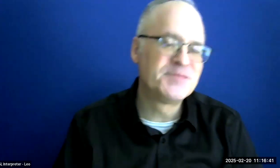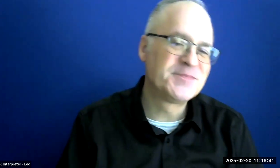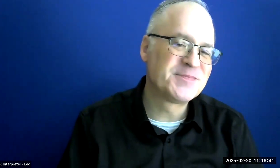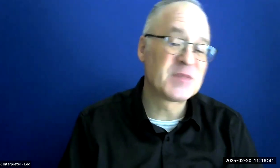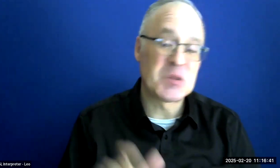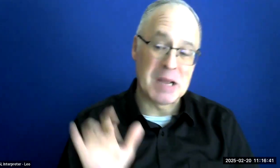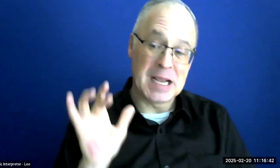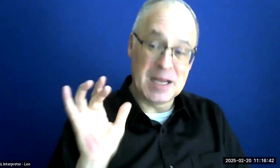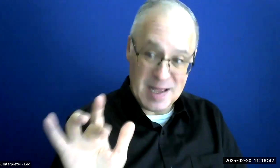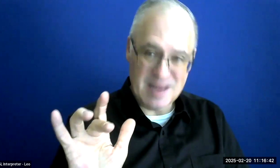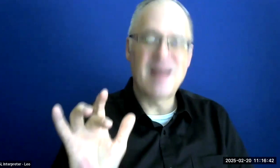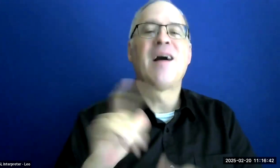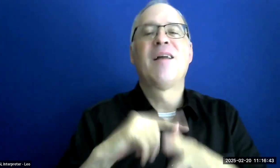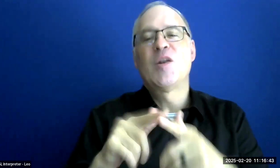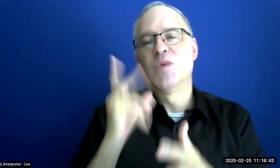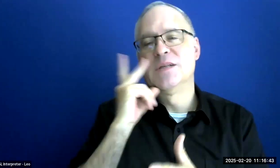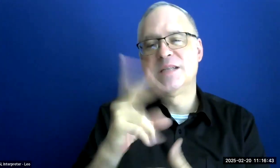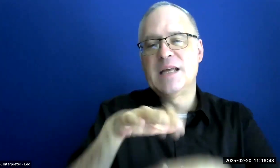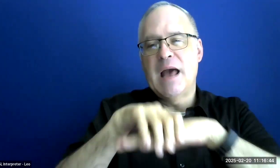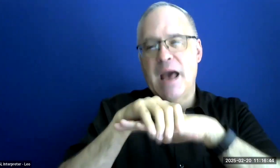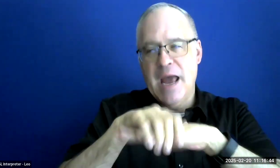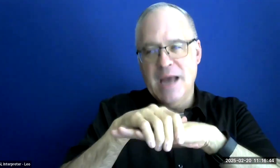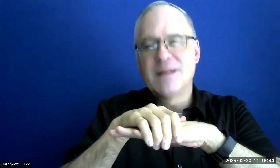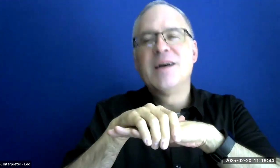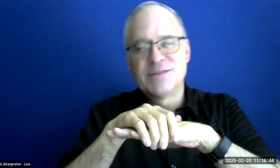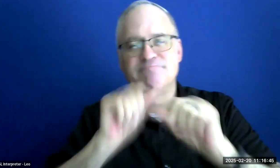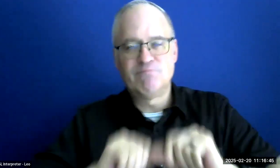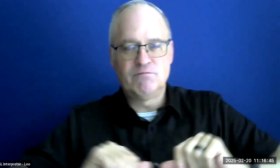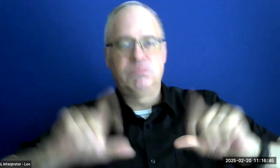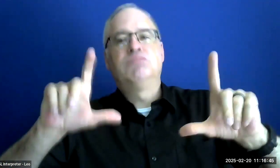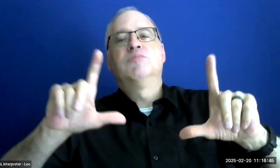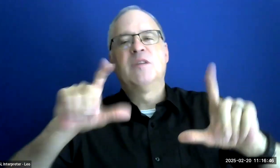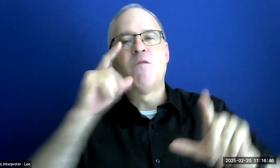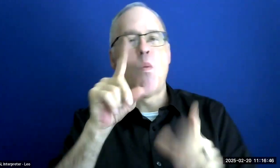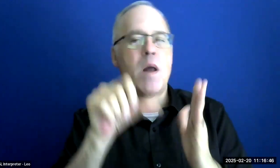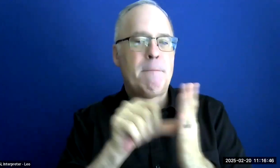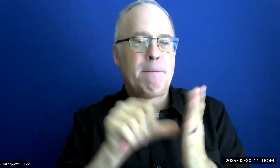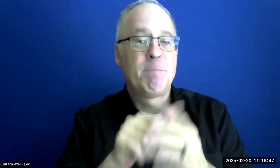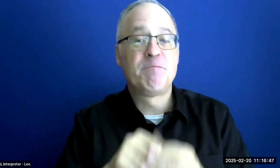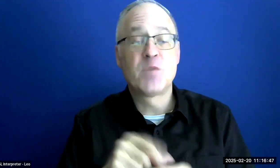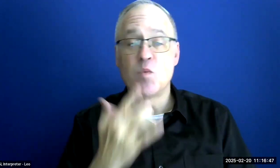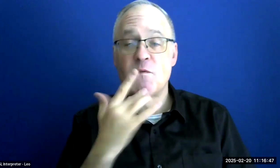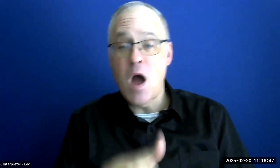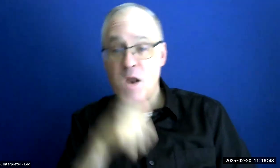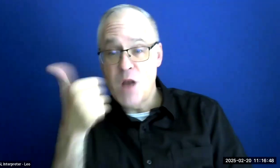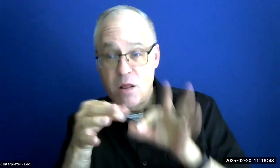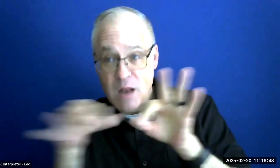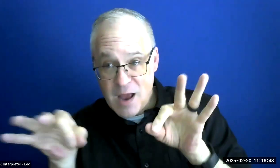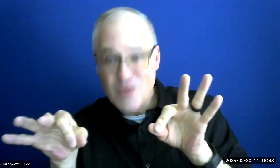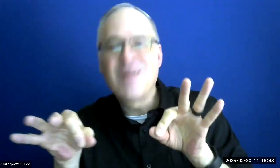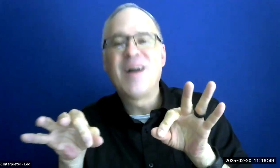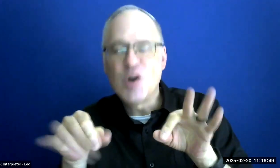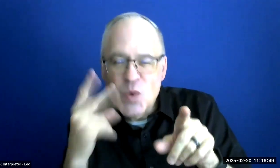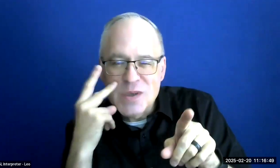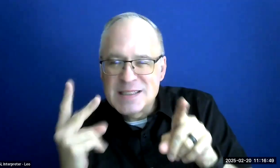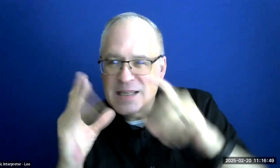page where you'll see the English version of this one-page summary. If you'd like the flyer in another language, see the links to those pages